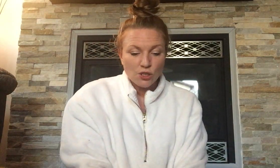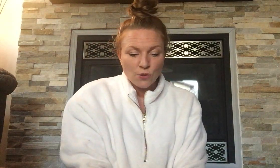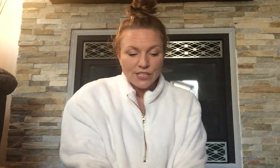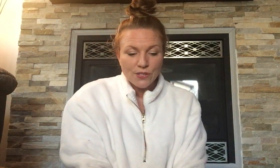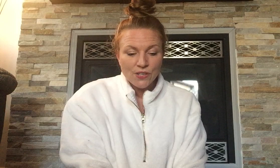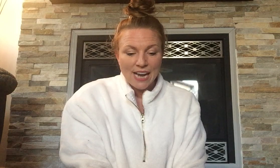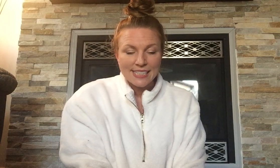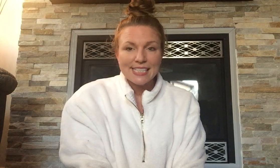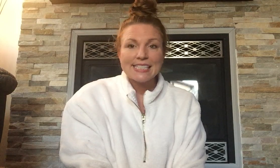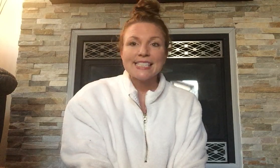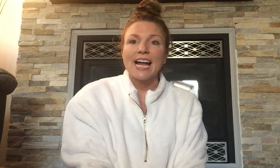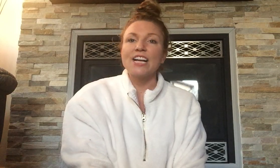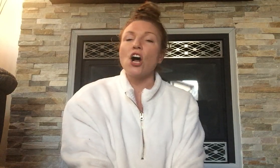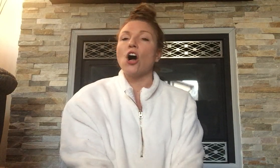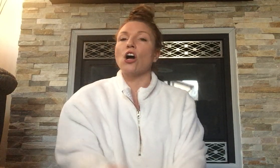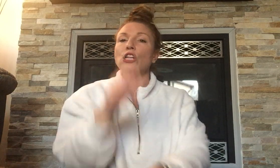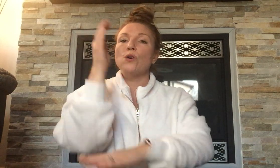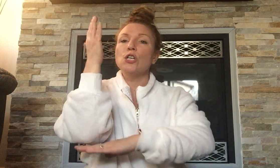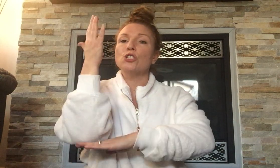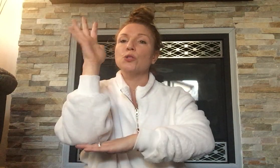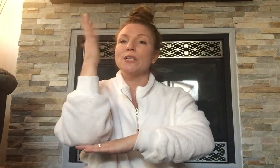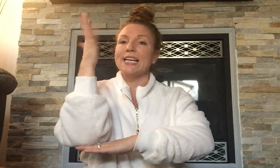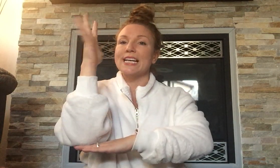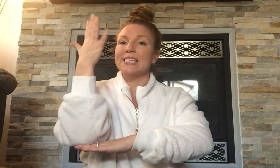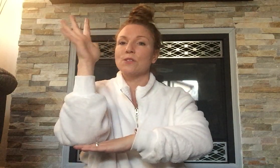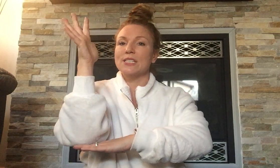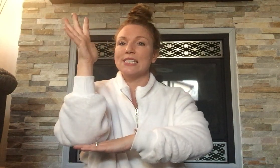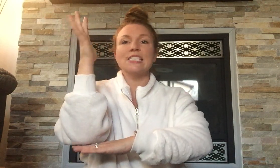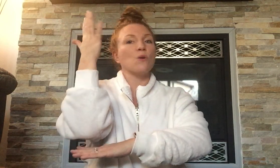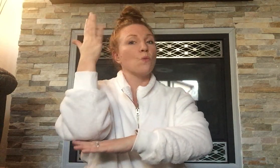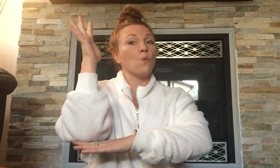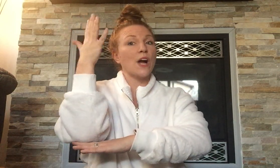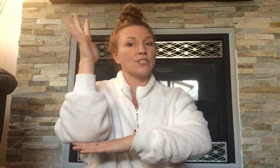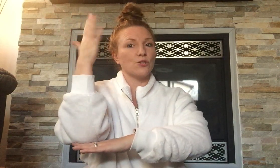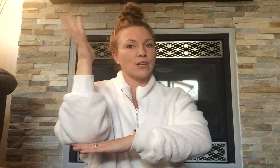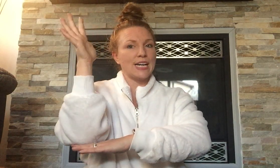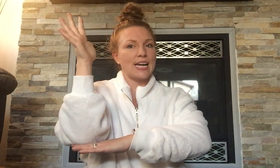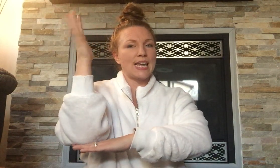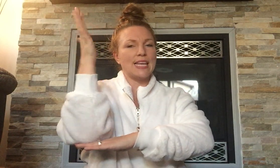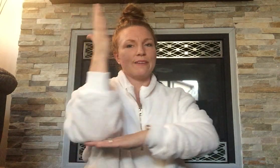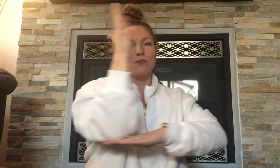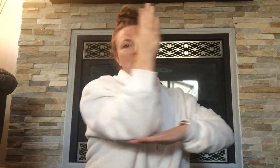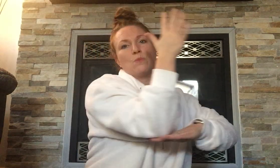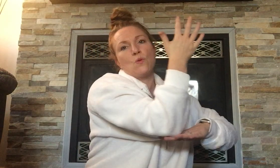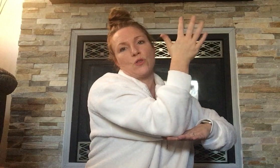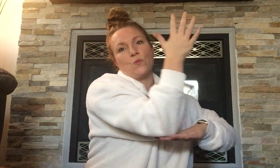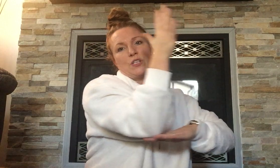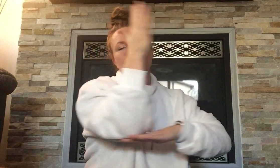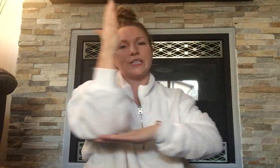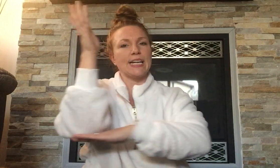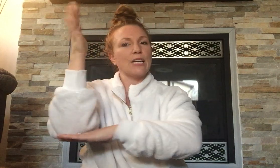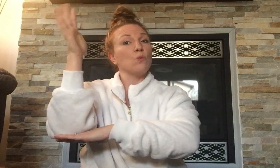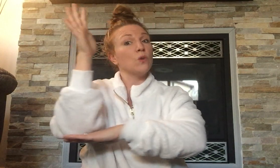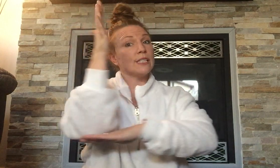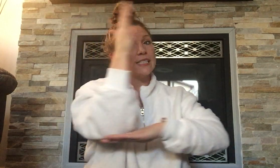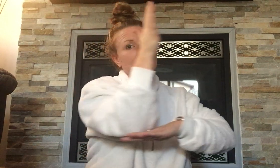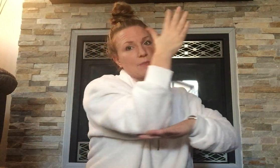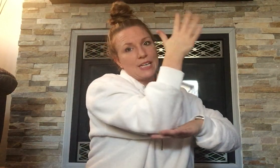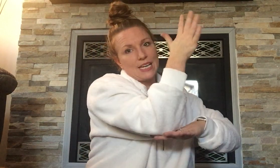scurry to their nest inside a hollow tree. So this is one tree, and then if there's more than one tree, like in woods at the